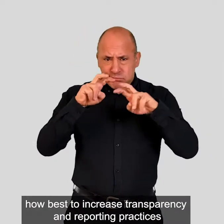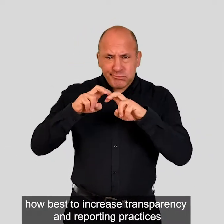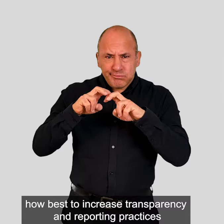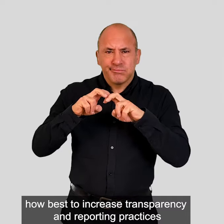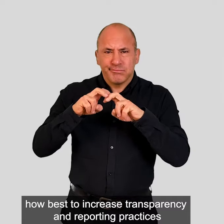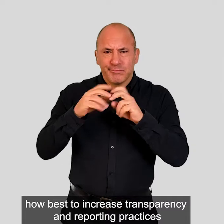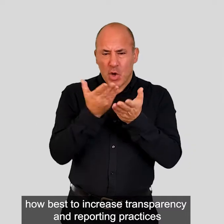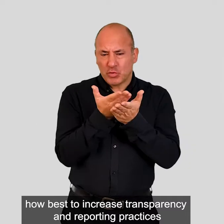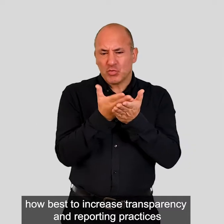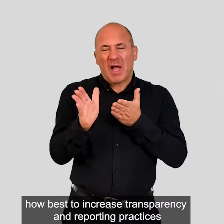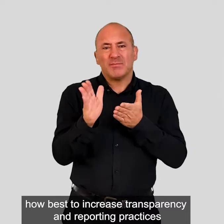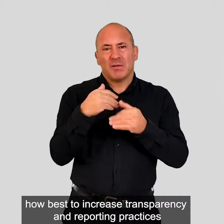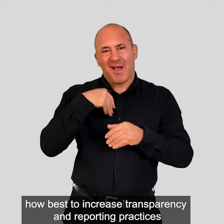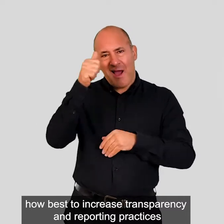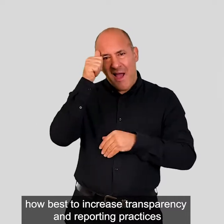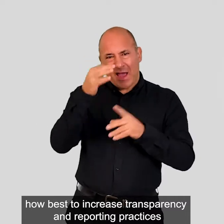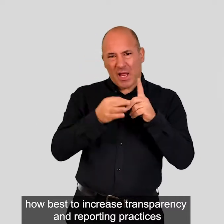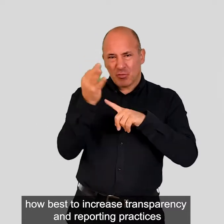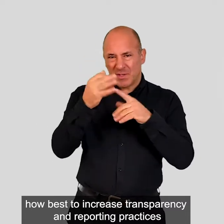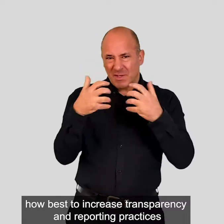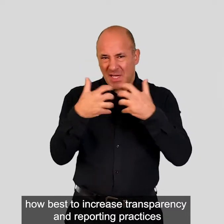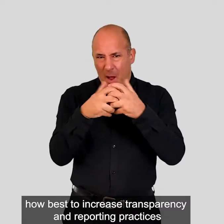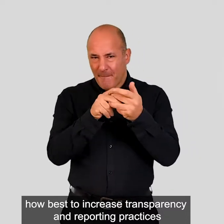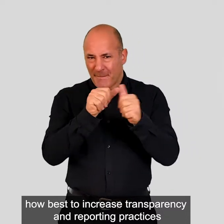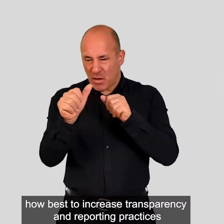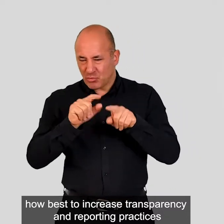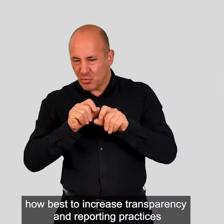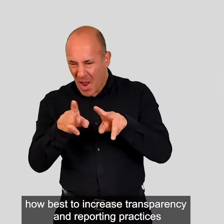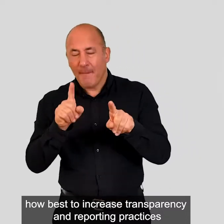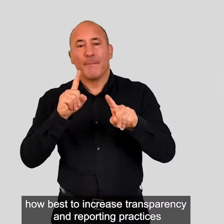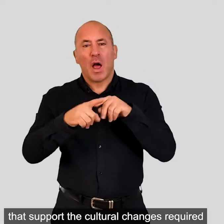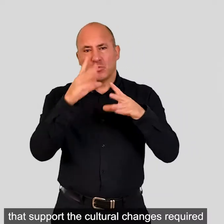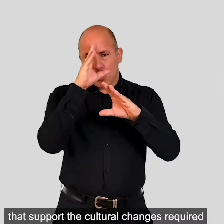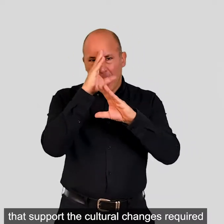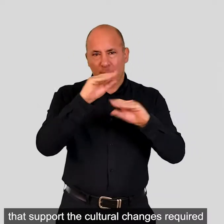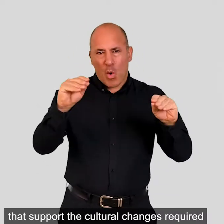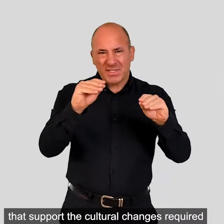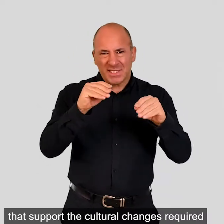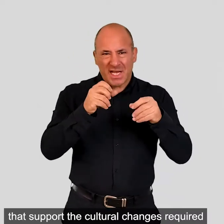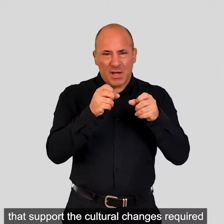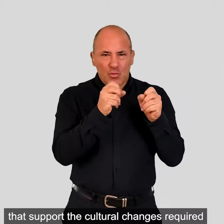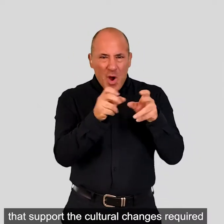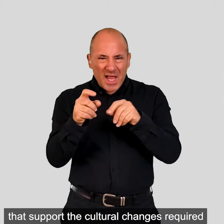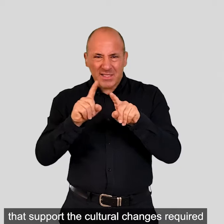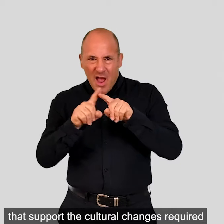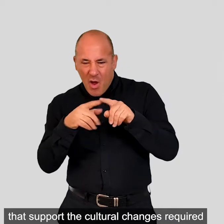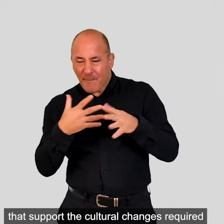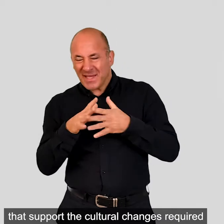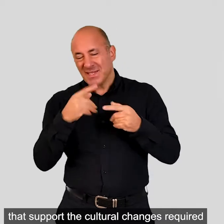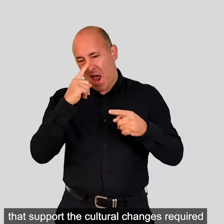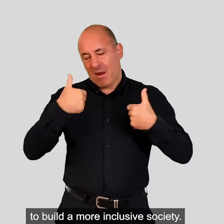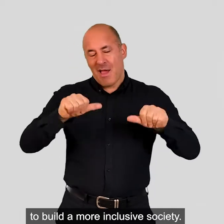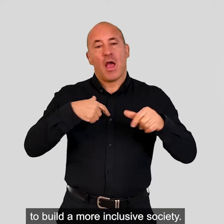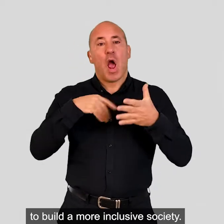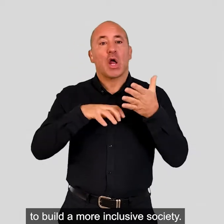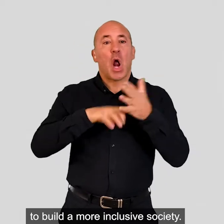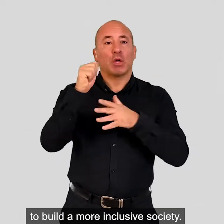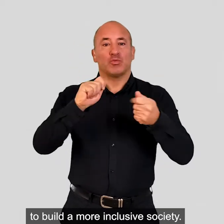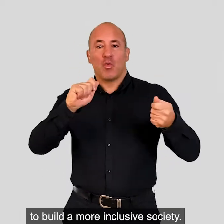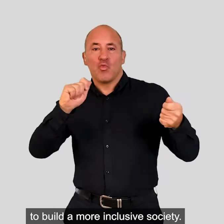best to increase transparency and reporting practices that support the cultural changes required to build a more